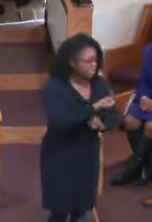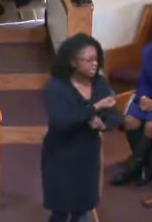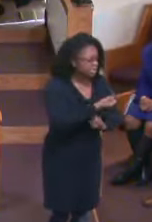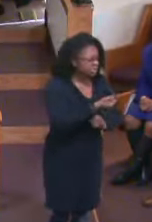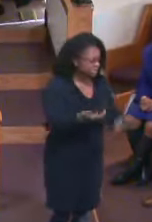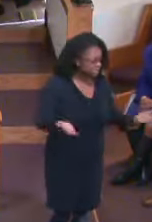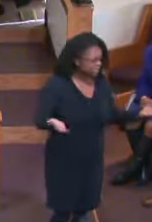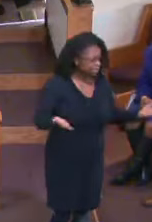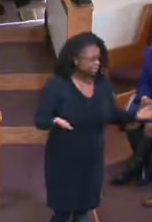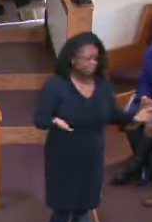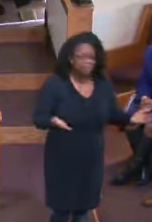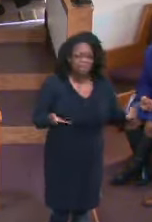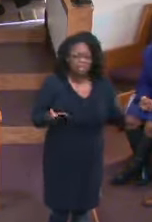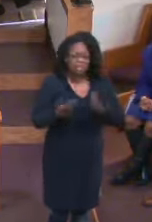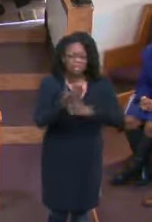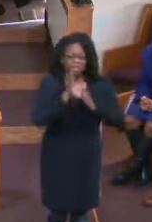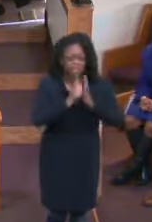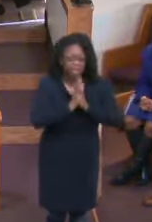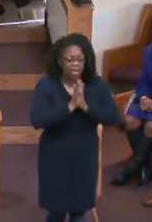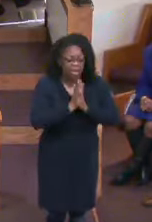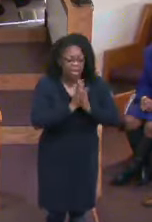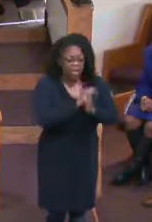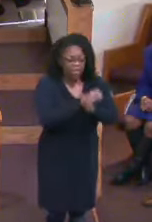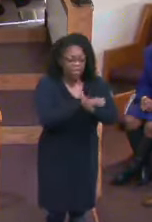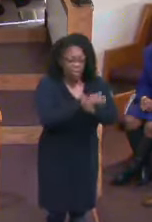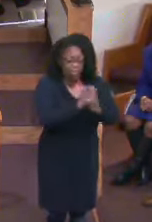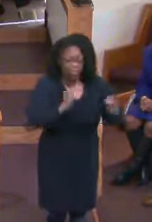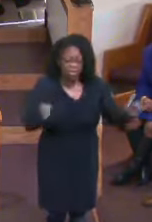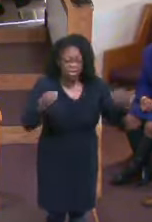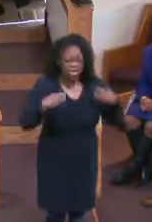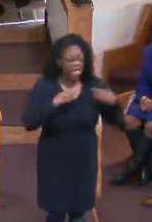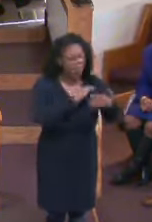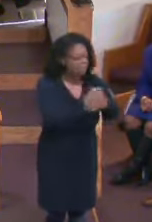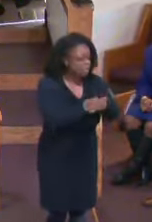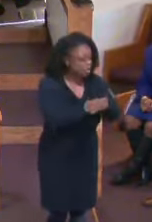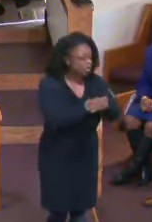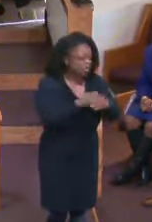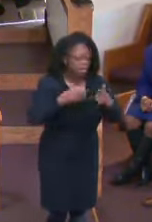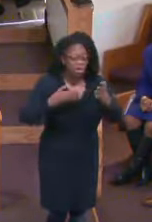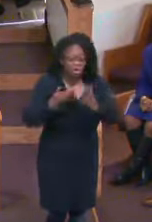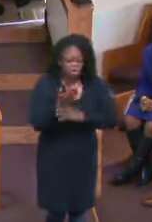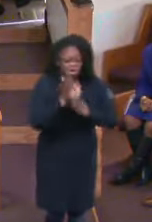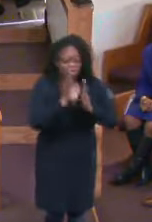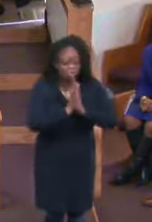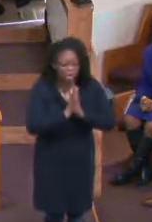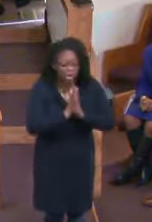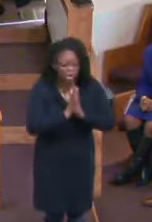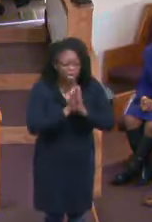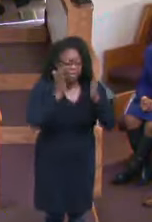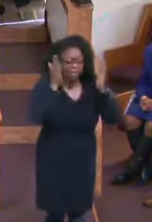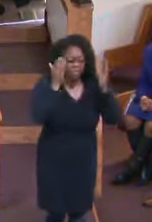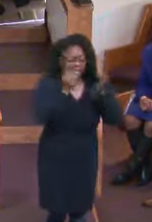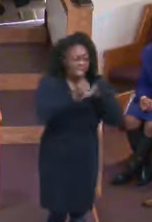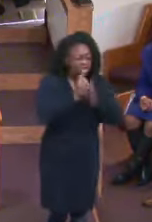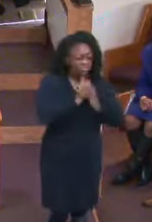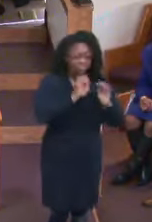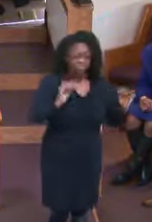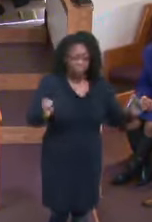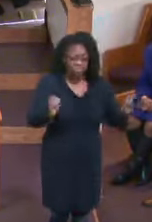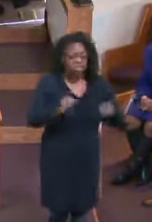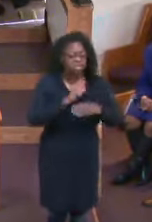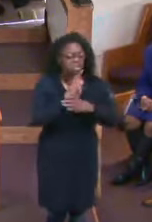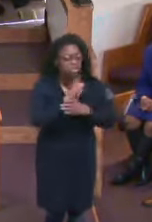Through prayer, the powerless become powerful. Through prayer, the helpless becomes assuring. Through prayer,